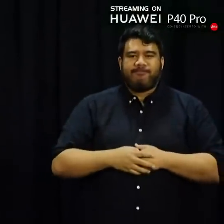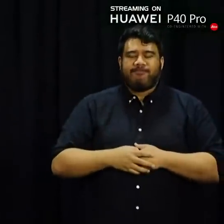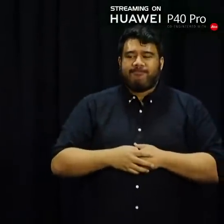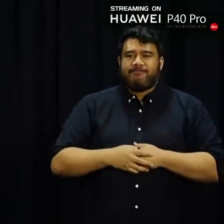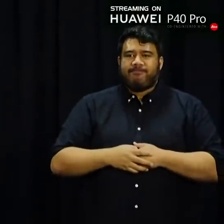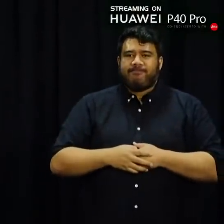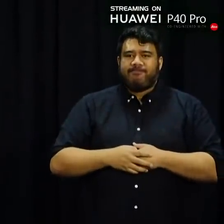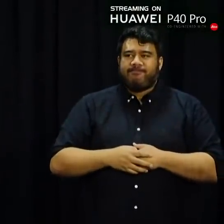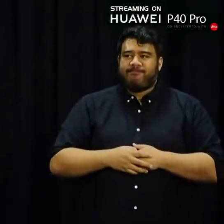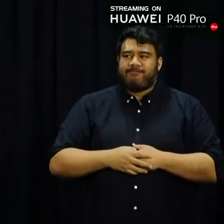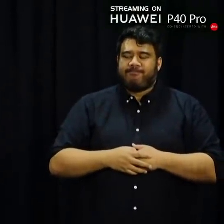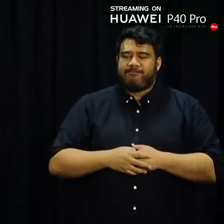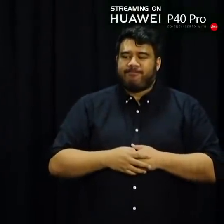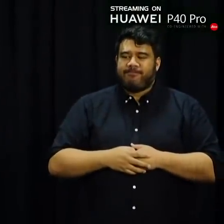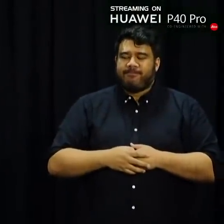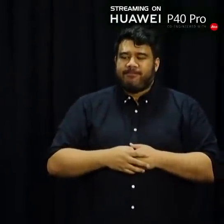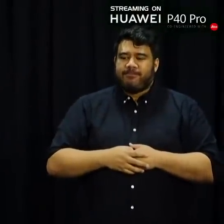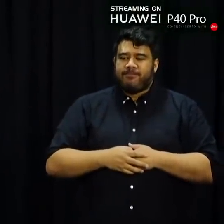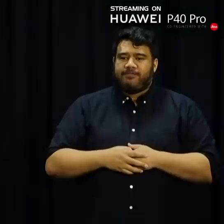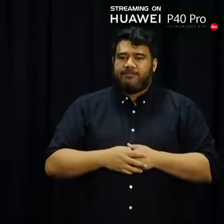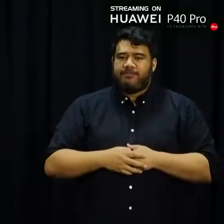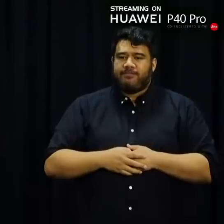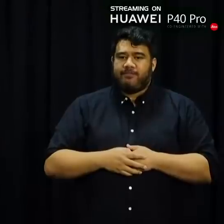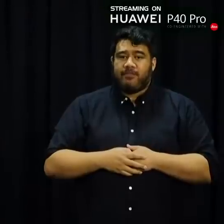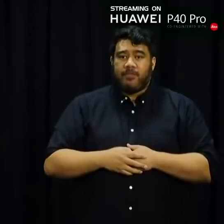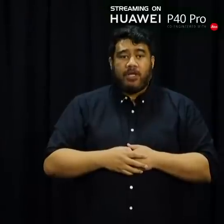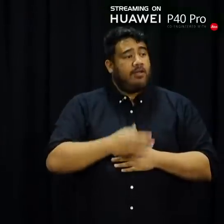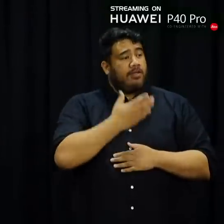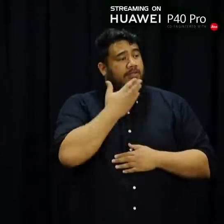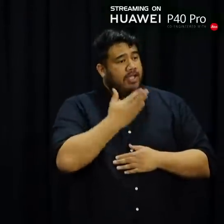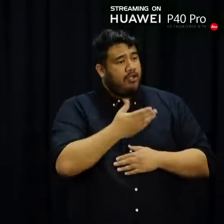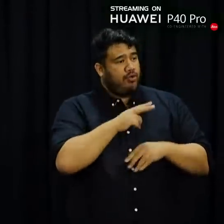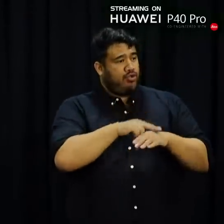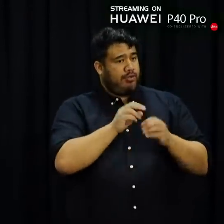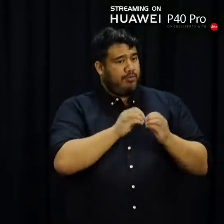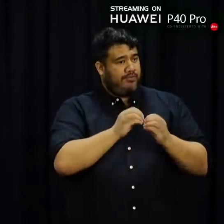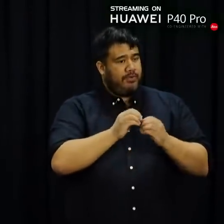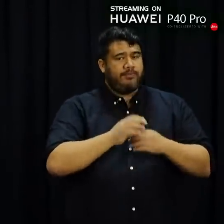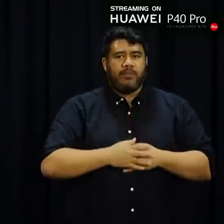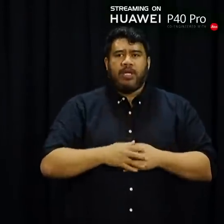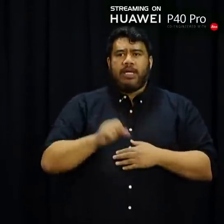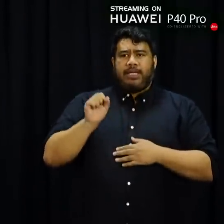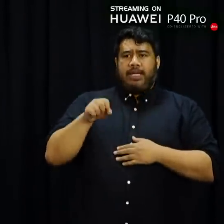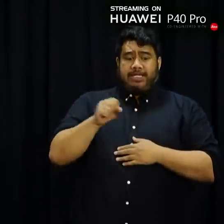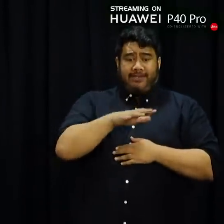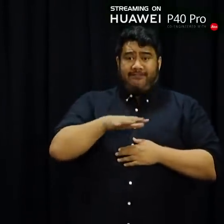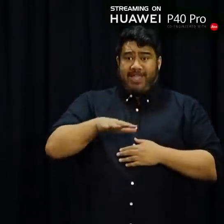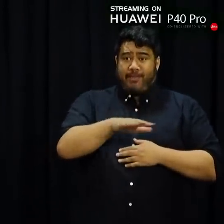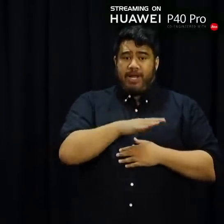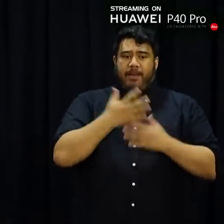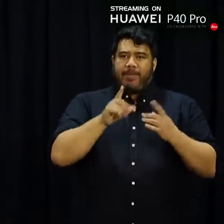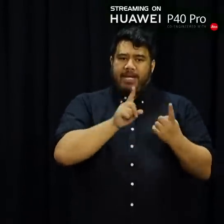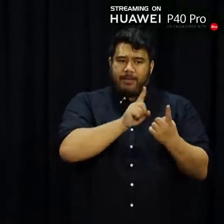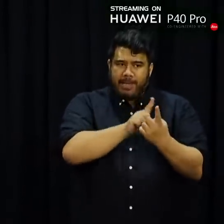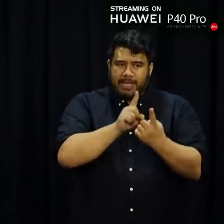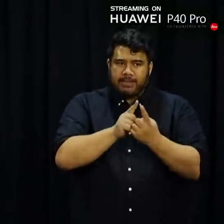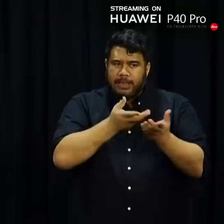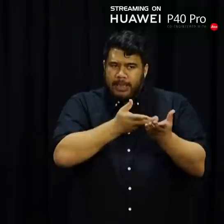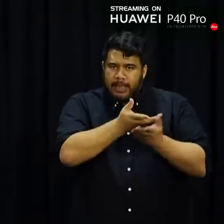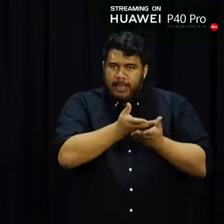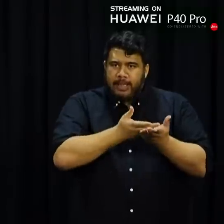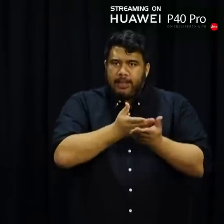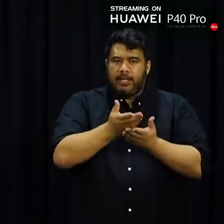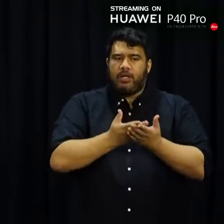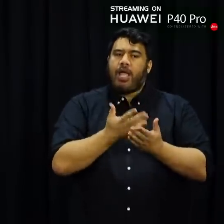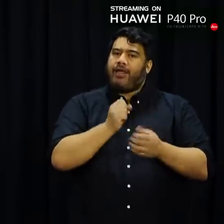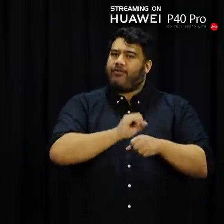from Dr. Bloomfield, the fact that we have some contact with the family that have been identified as